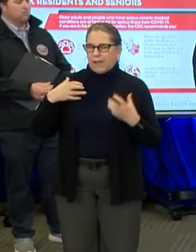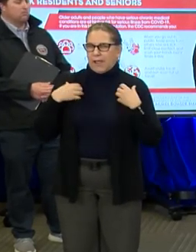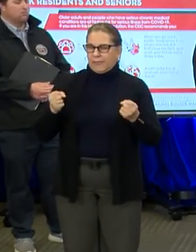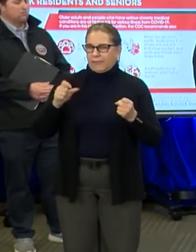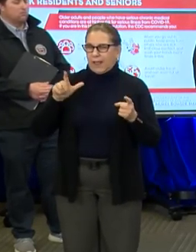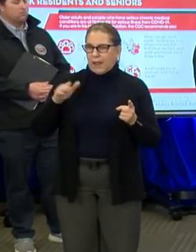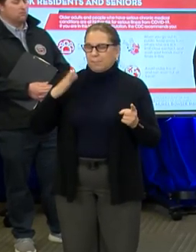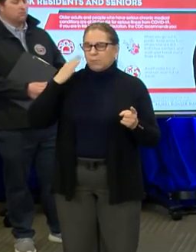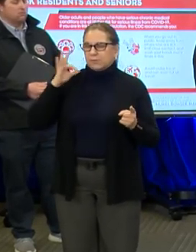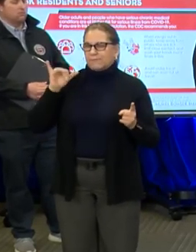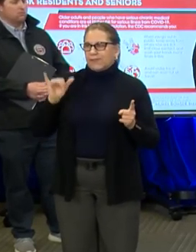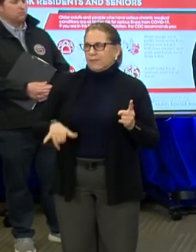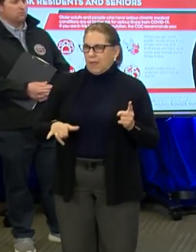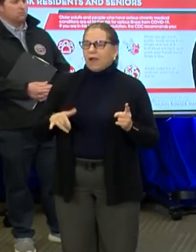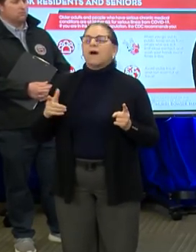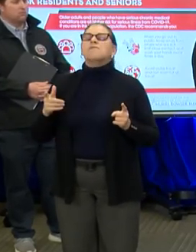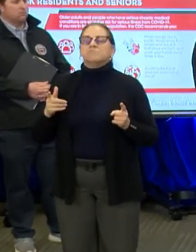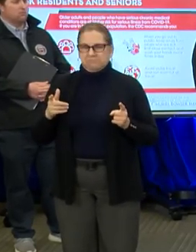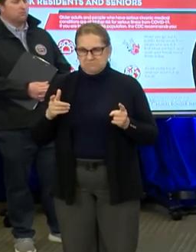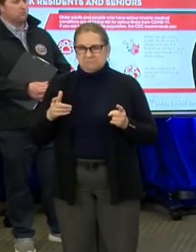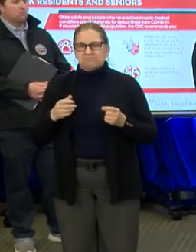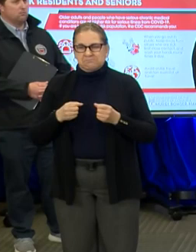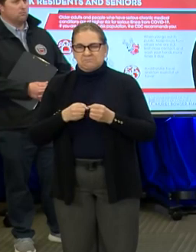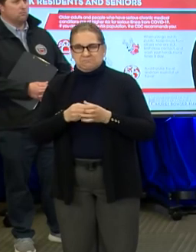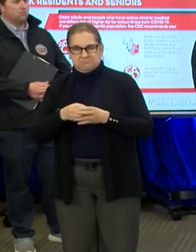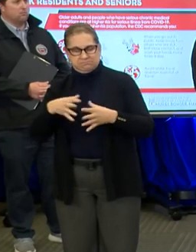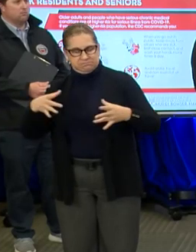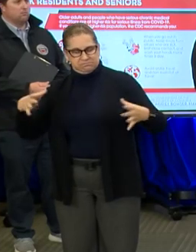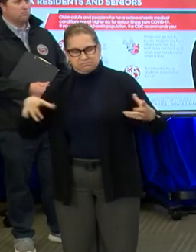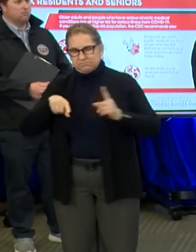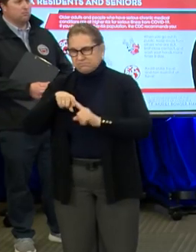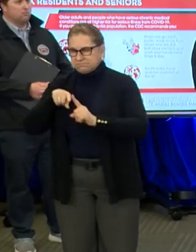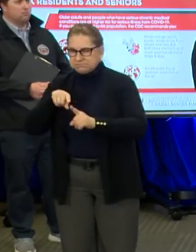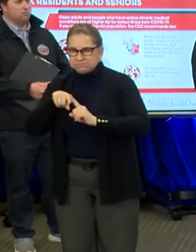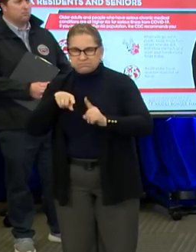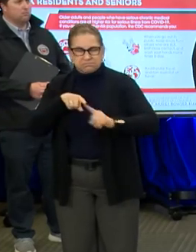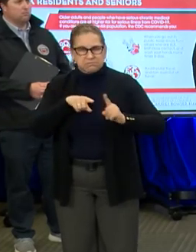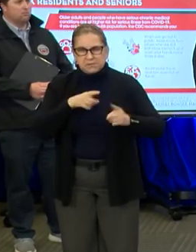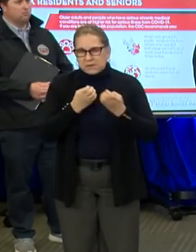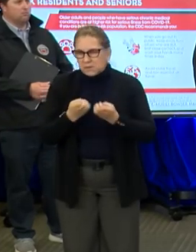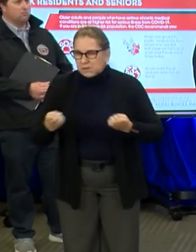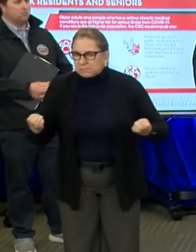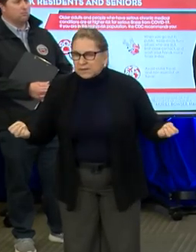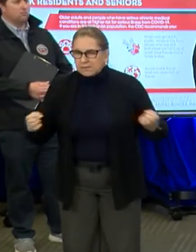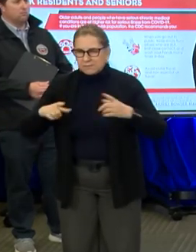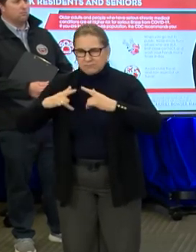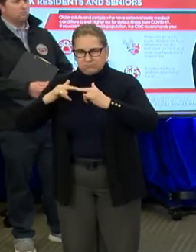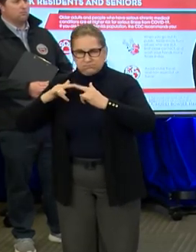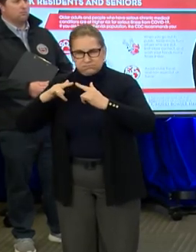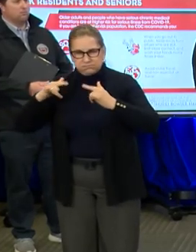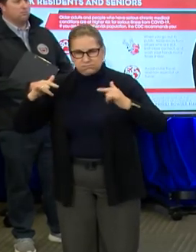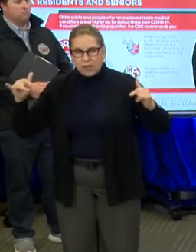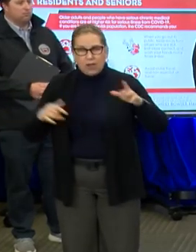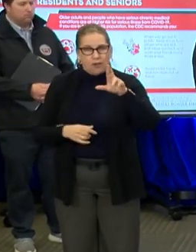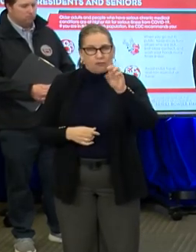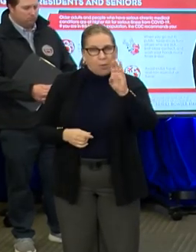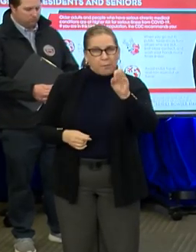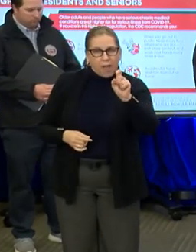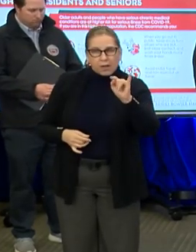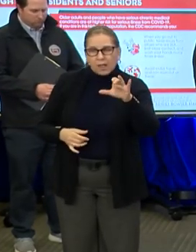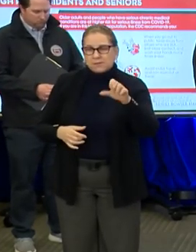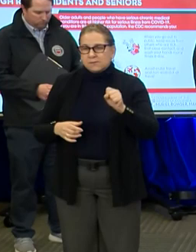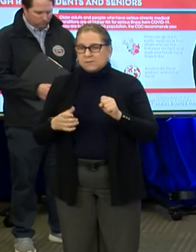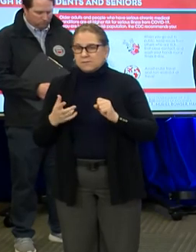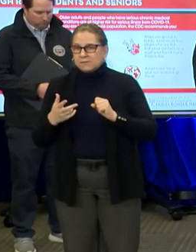types of equipment, a strong diversity of equipment, including robotic equipment, that allows us to make use of a variety